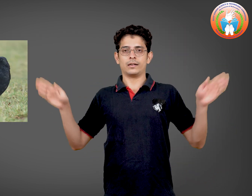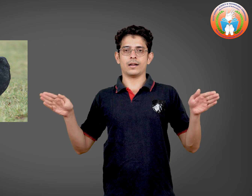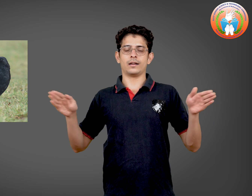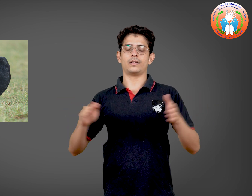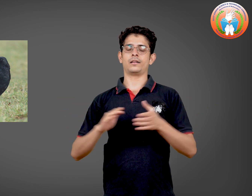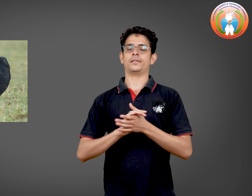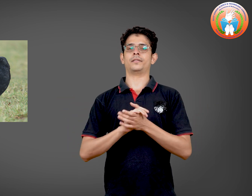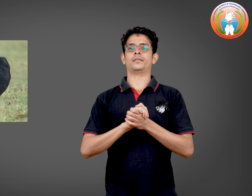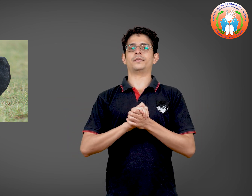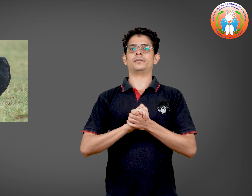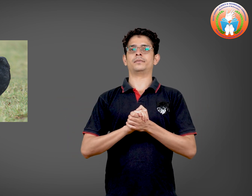crow,